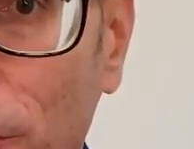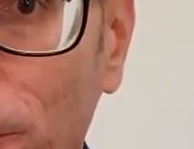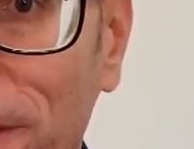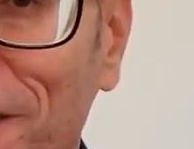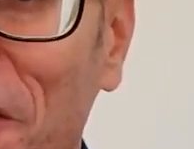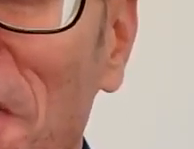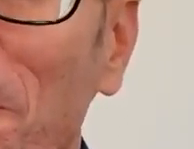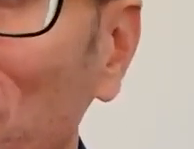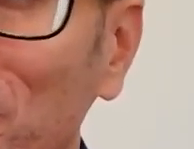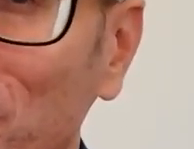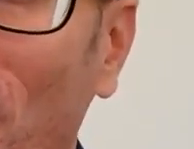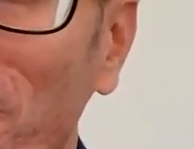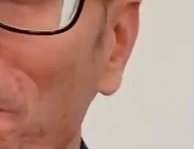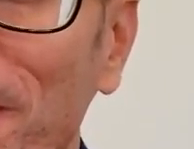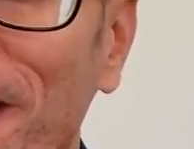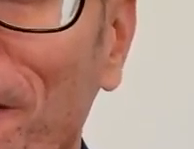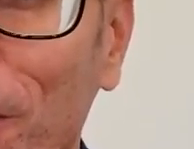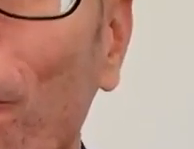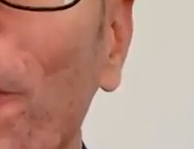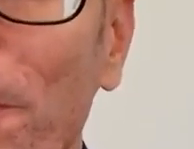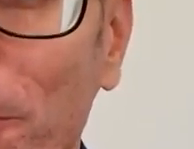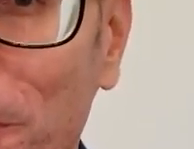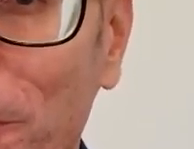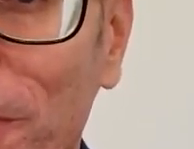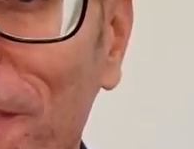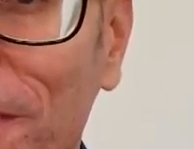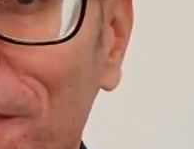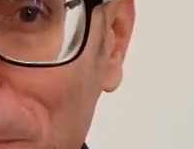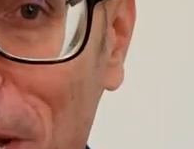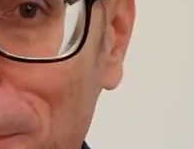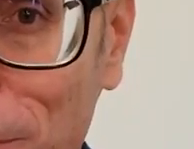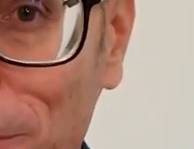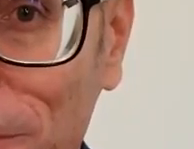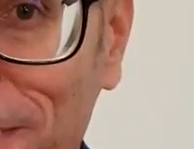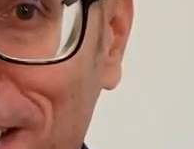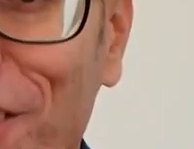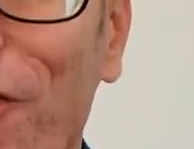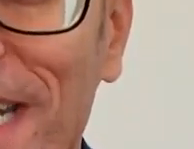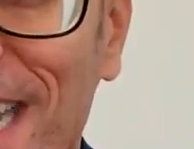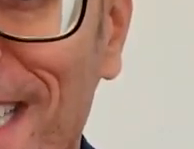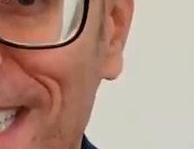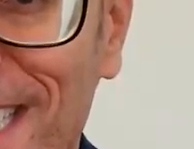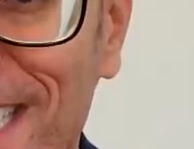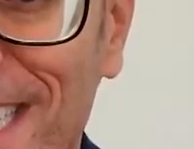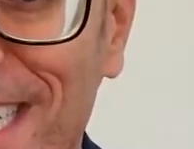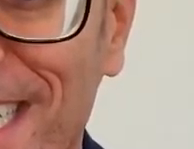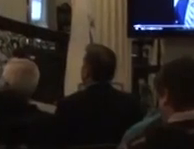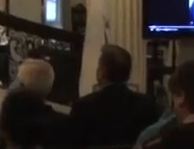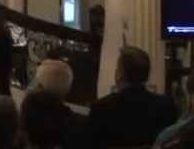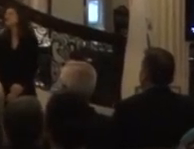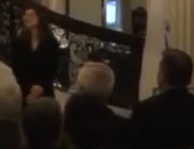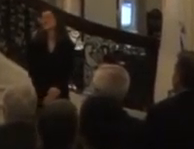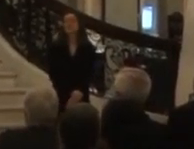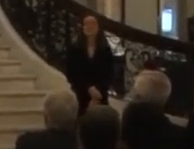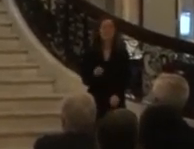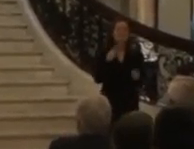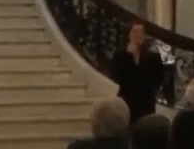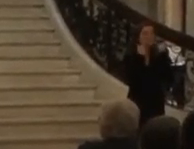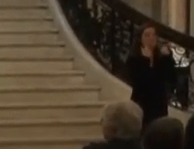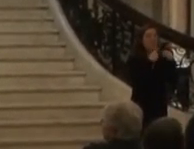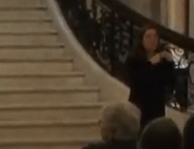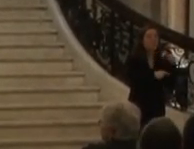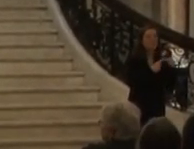again. So it's great to be with you. Sorry I couldn't be there. Look forward to being with you sometime soon. Have a great day. All